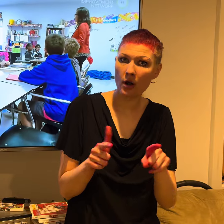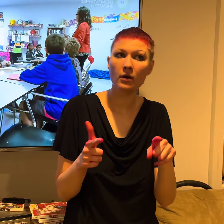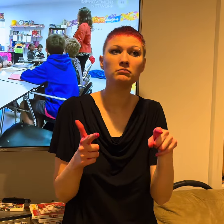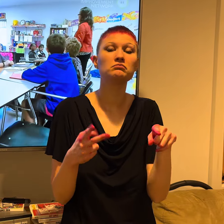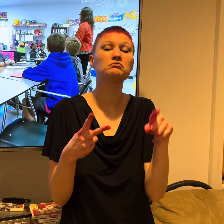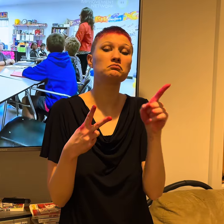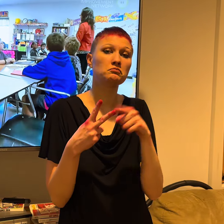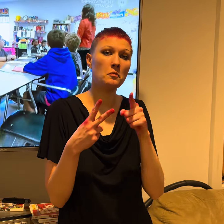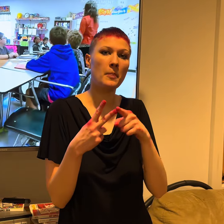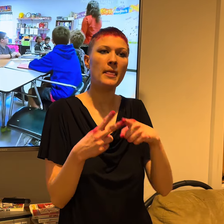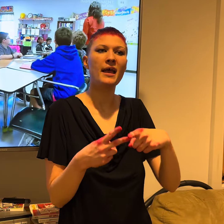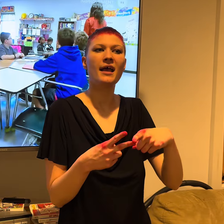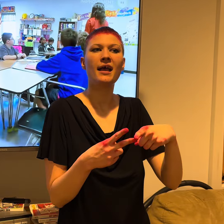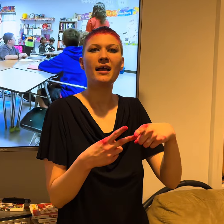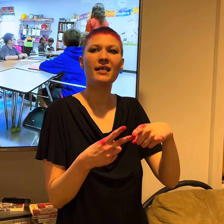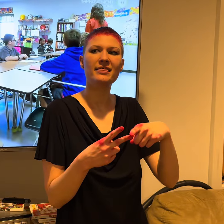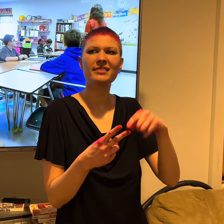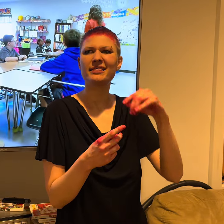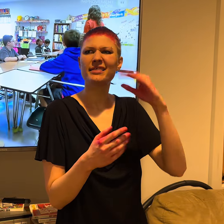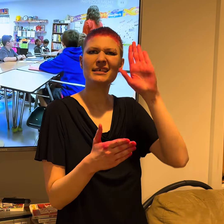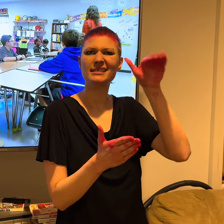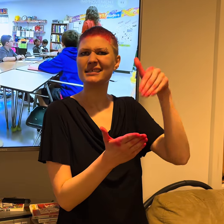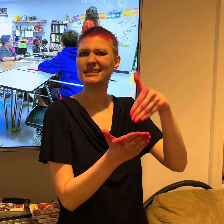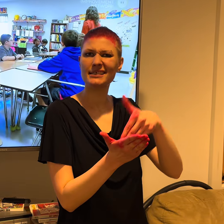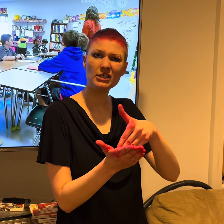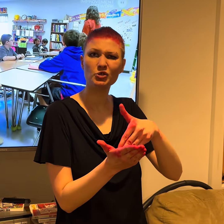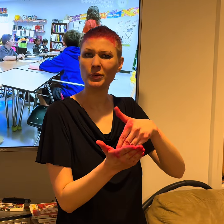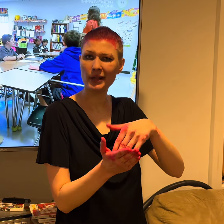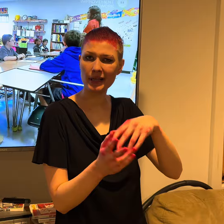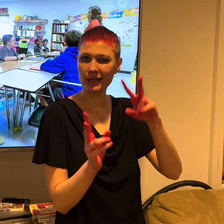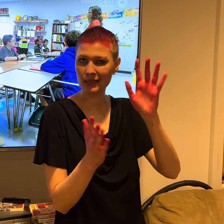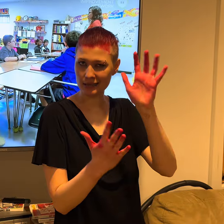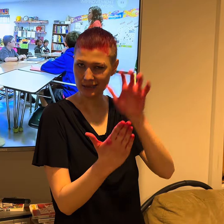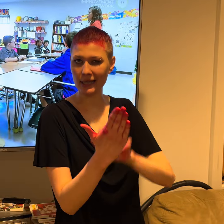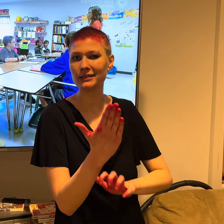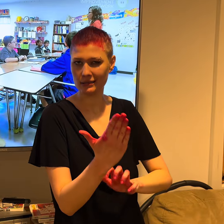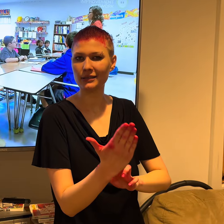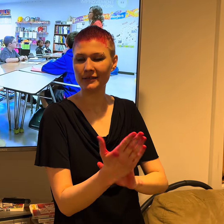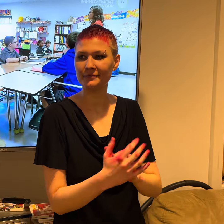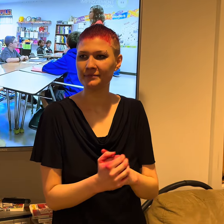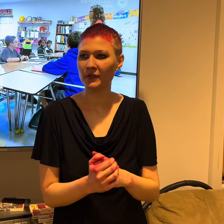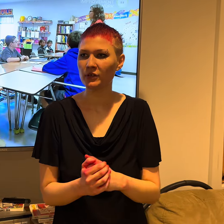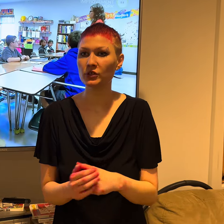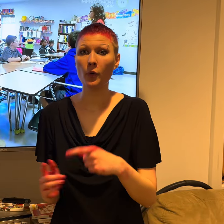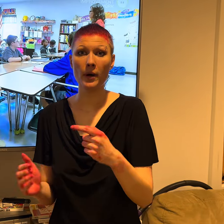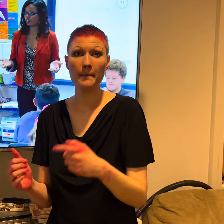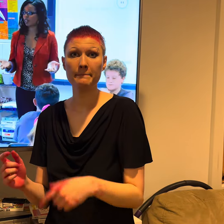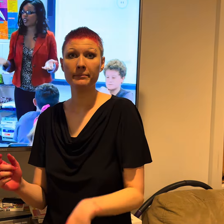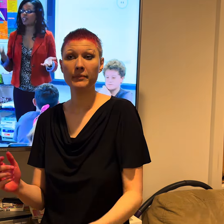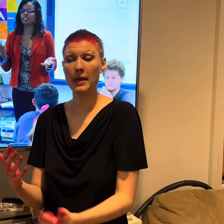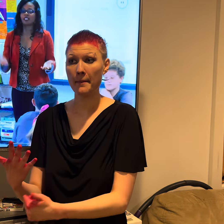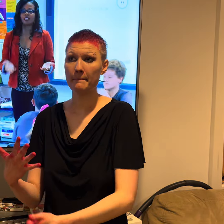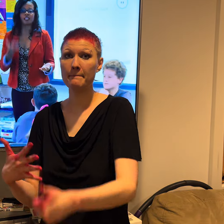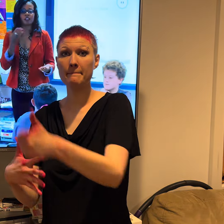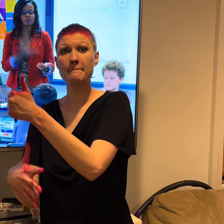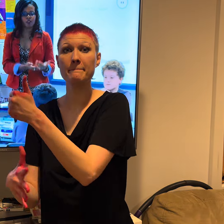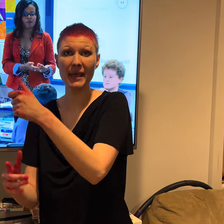only give me what you think the central idea is, but also using supporting details, okay? Details from